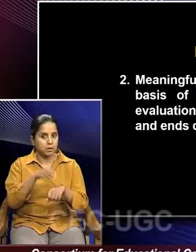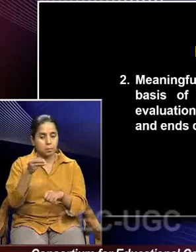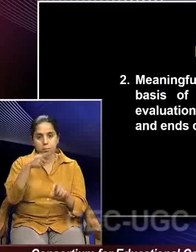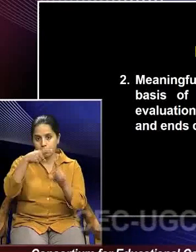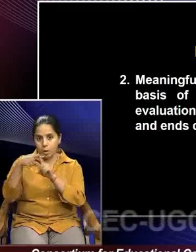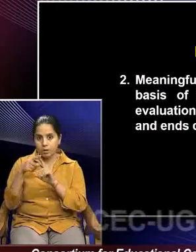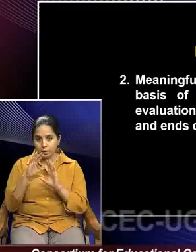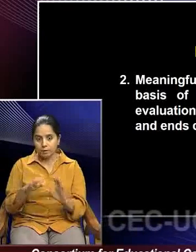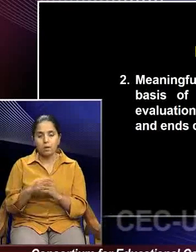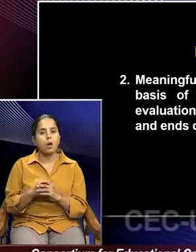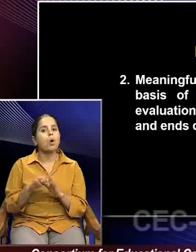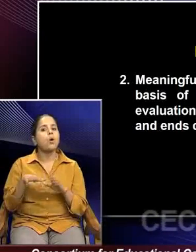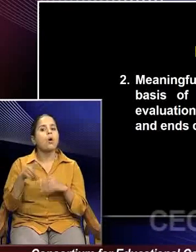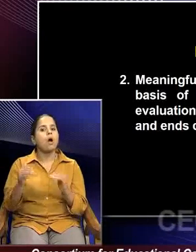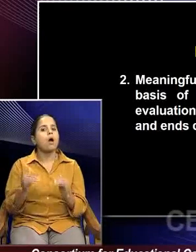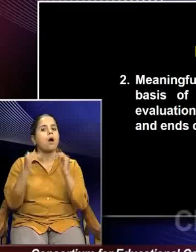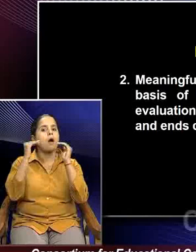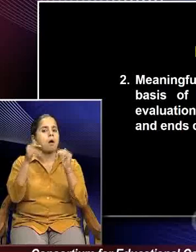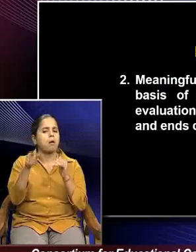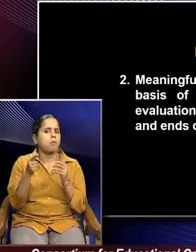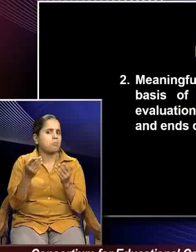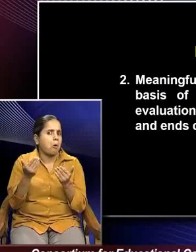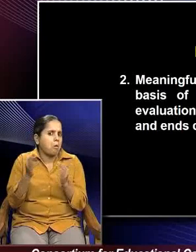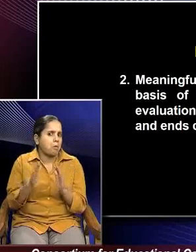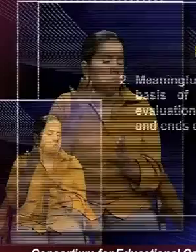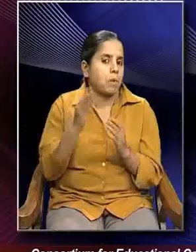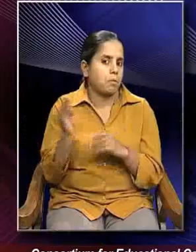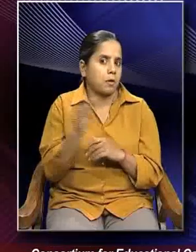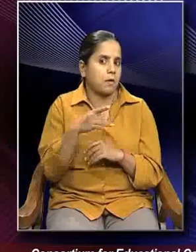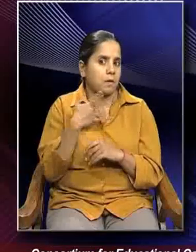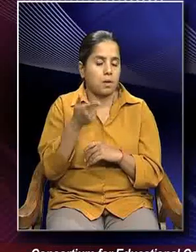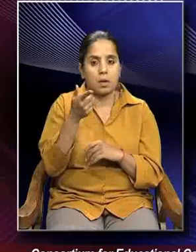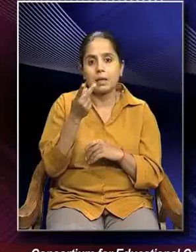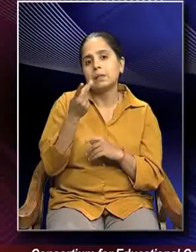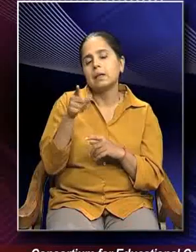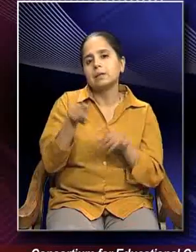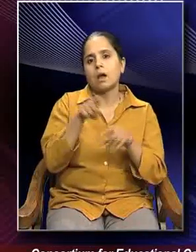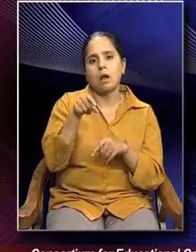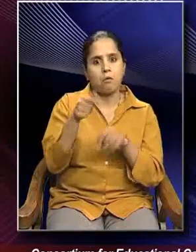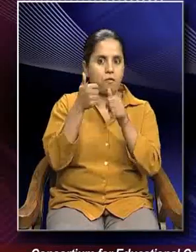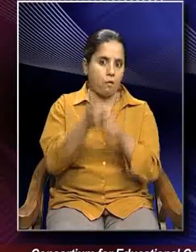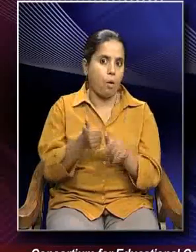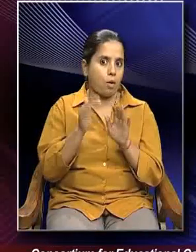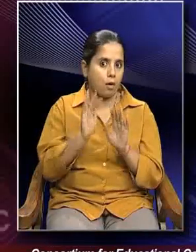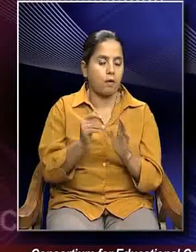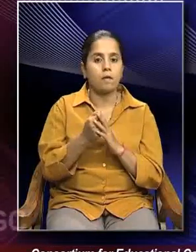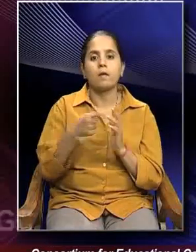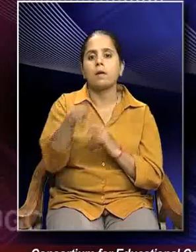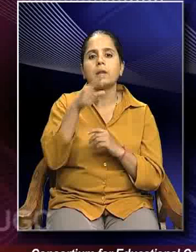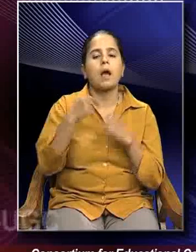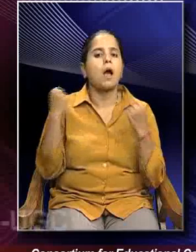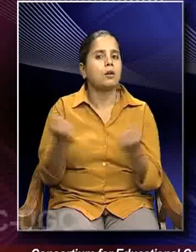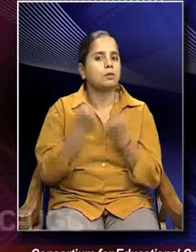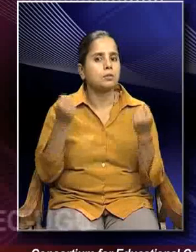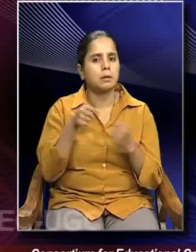positive and there is a high probability that it is being followed, then the action